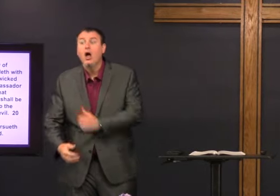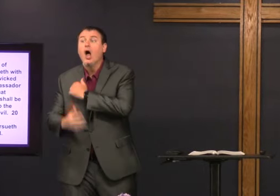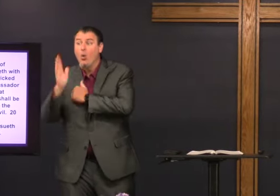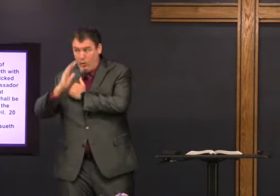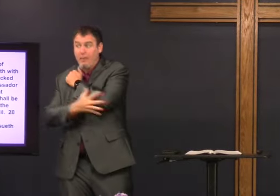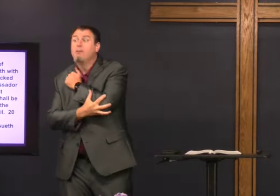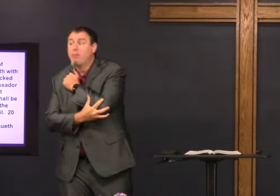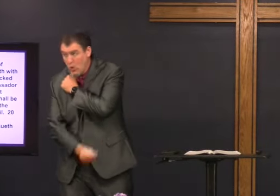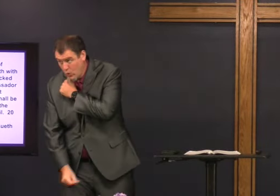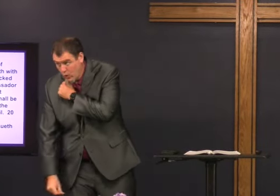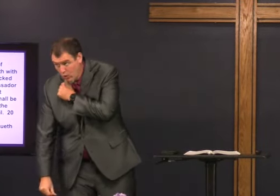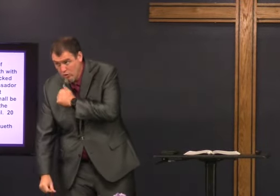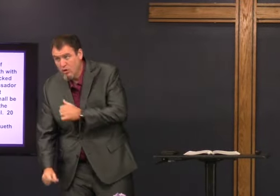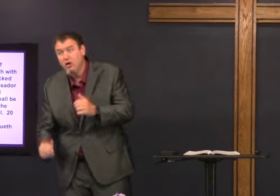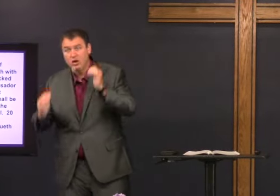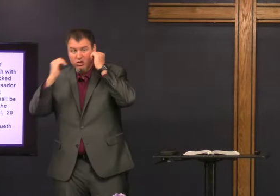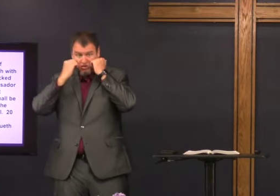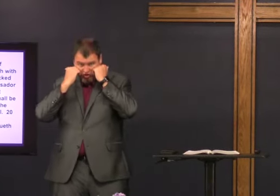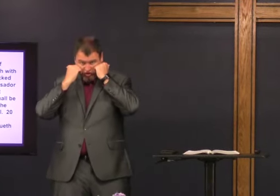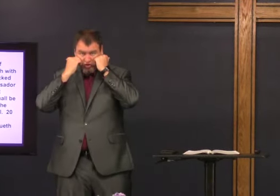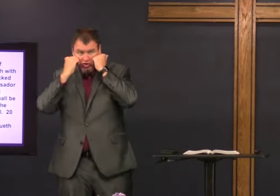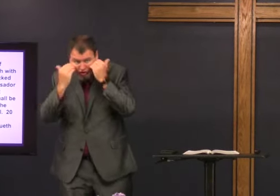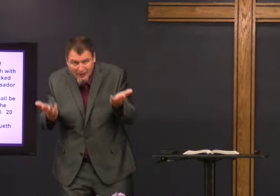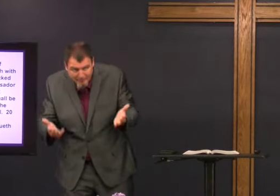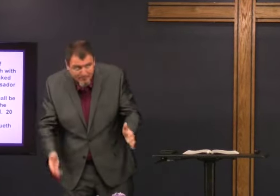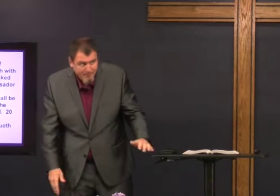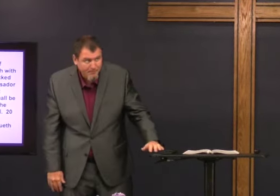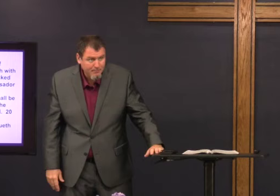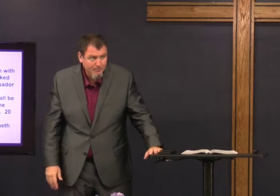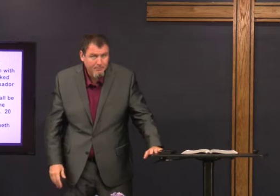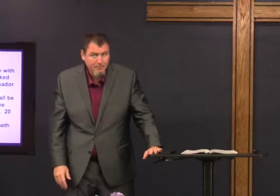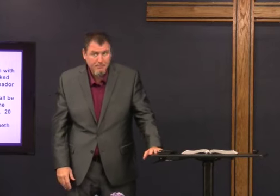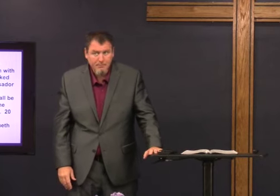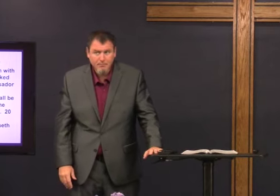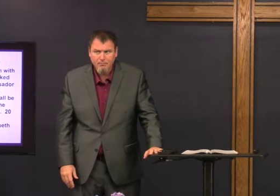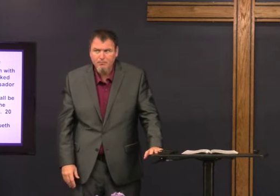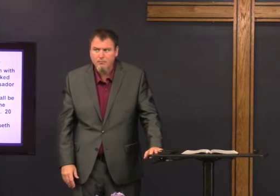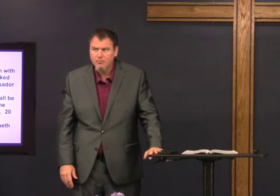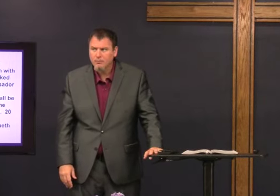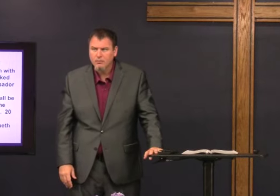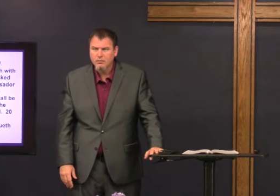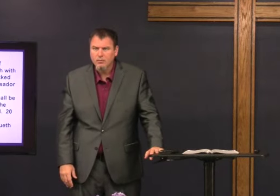what? They're going to be poor. They're going to be ashamed.